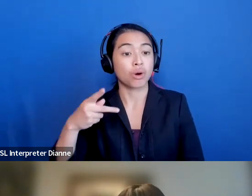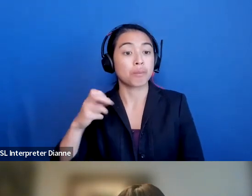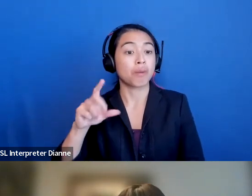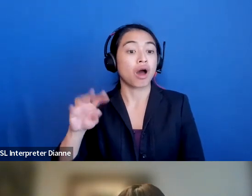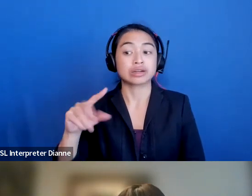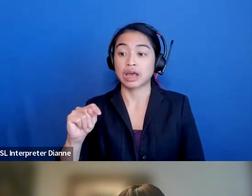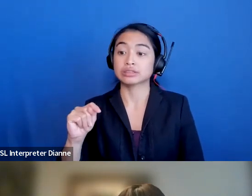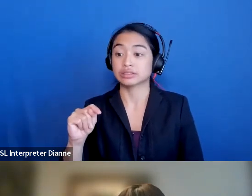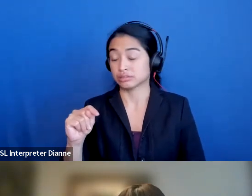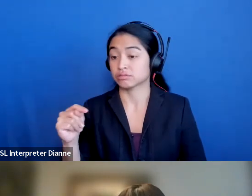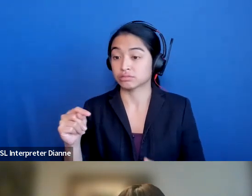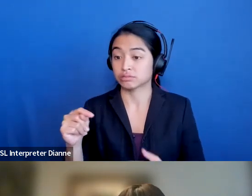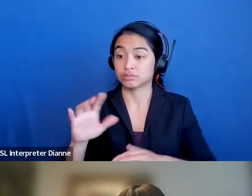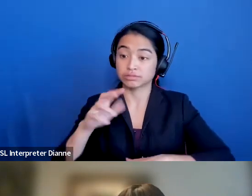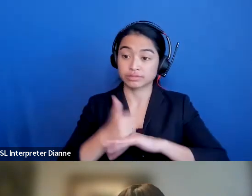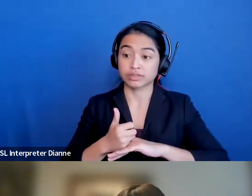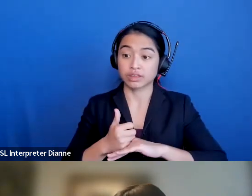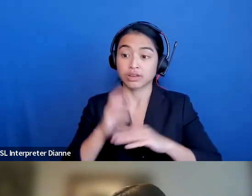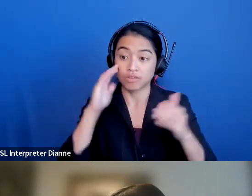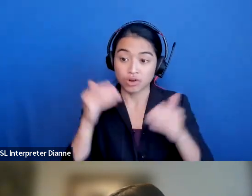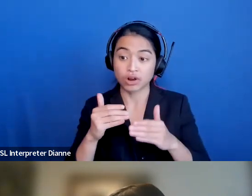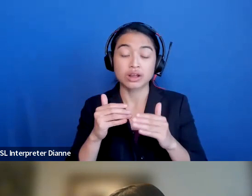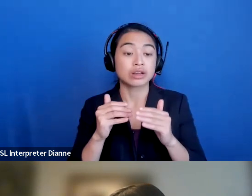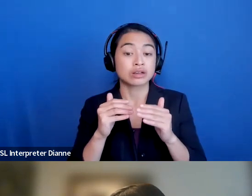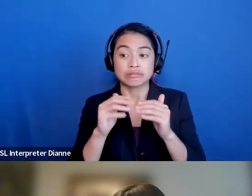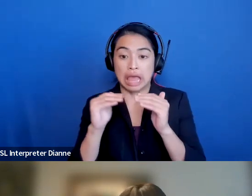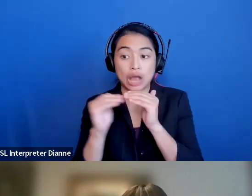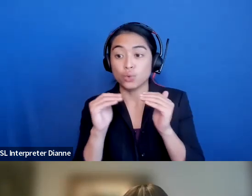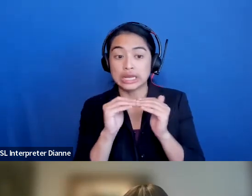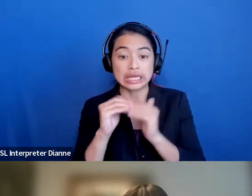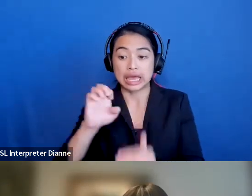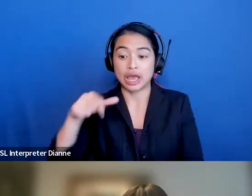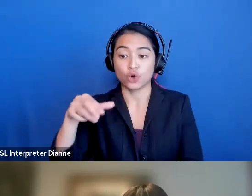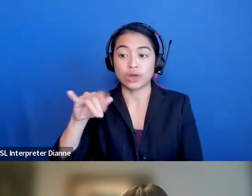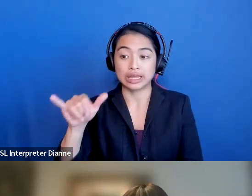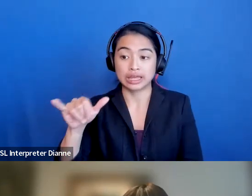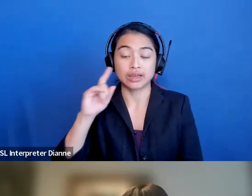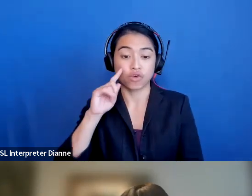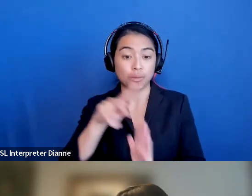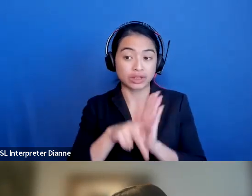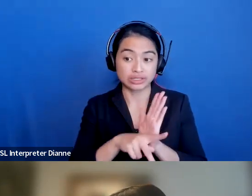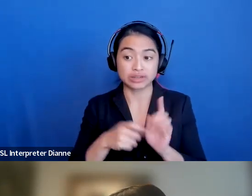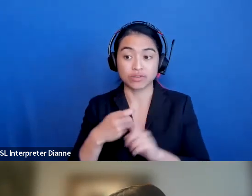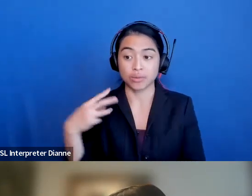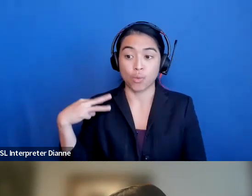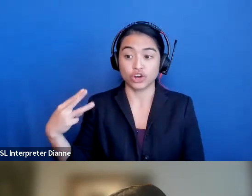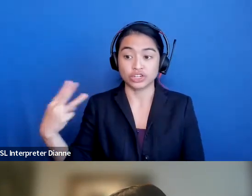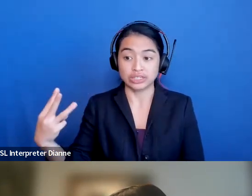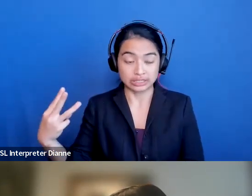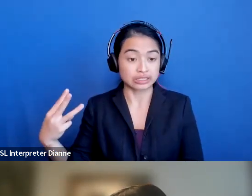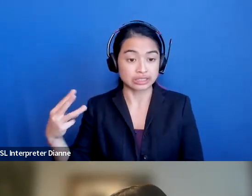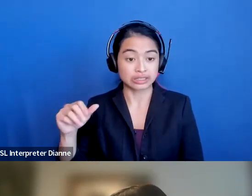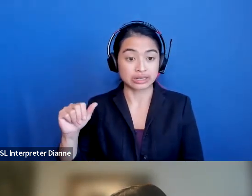we've developed thus far are one focused on building equity in policy and programming by the Washington Initiative for Supported